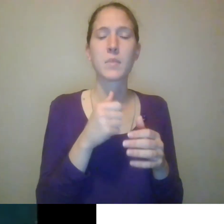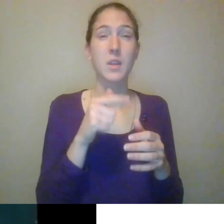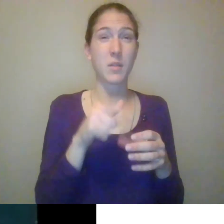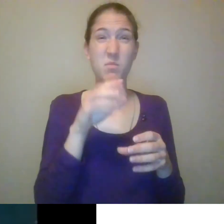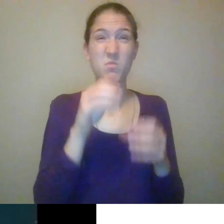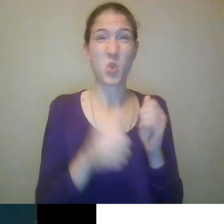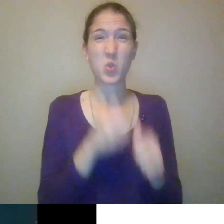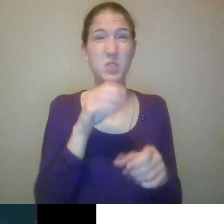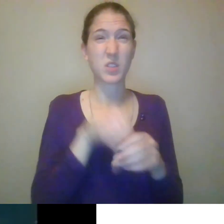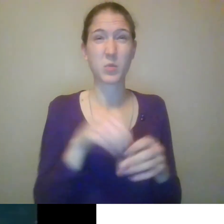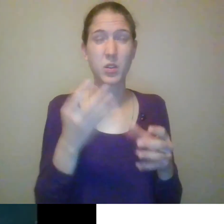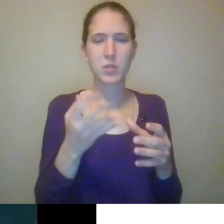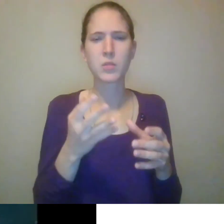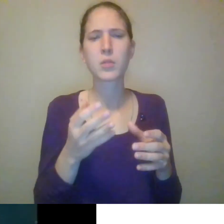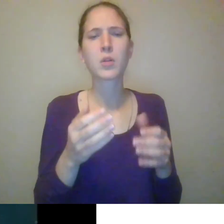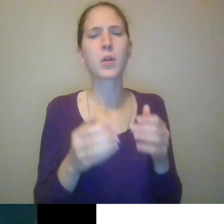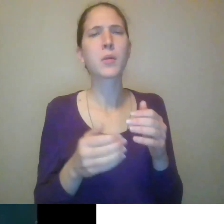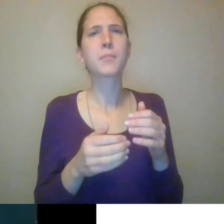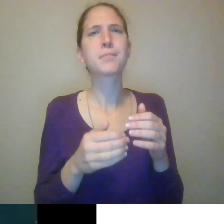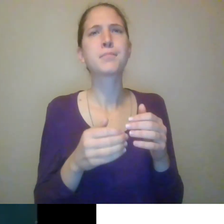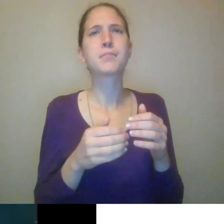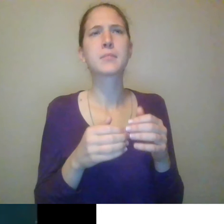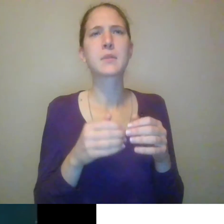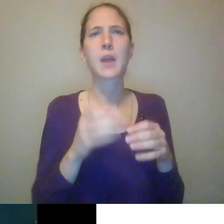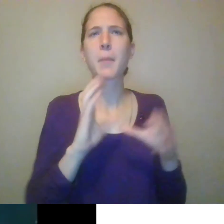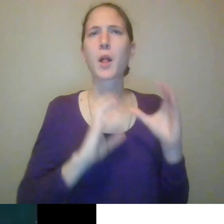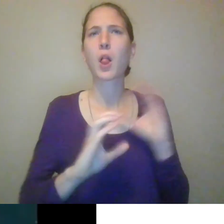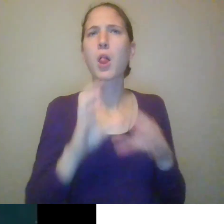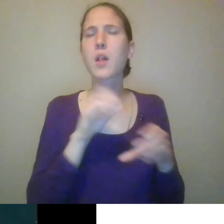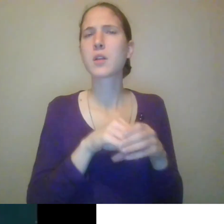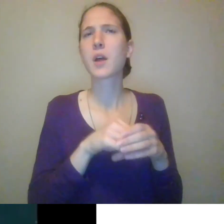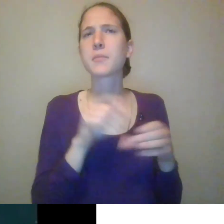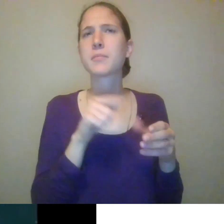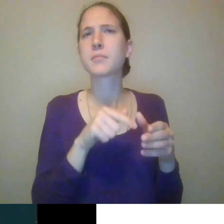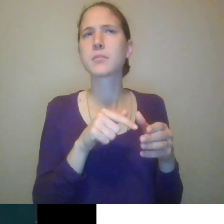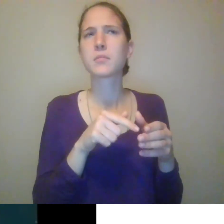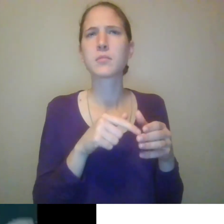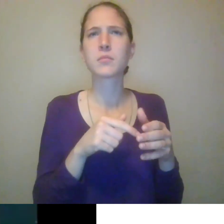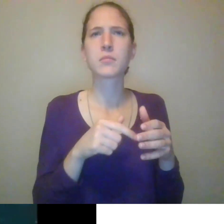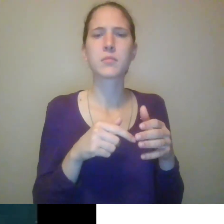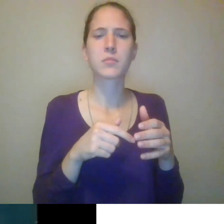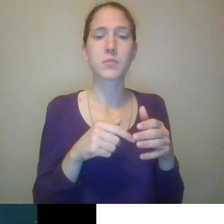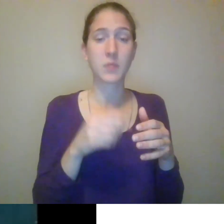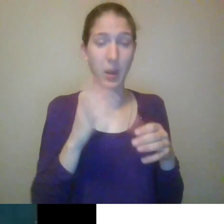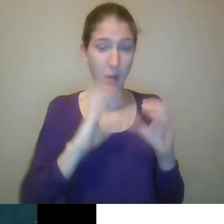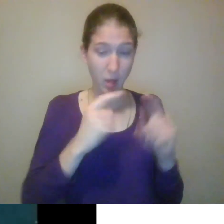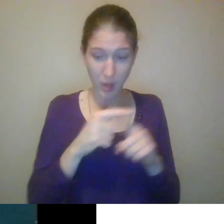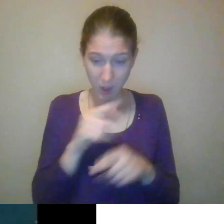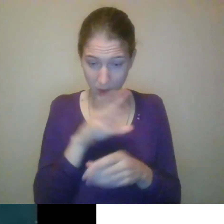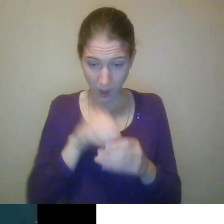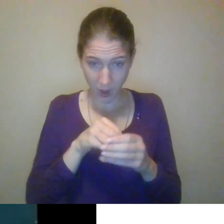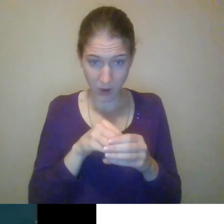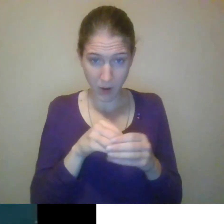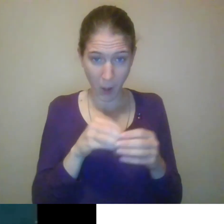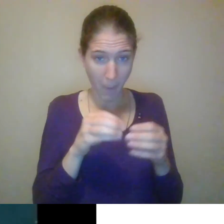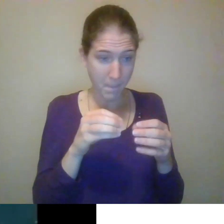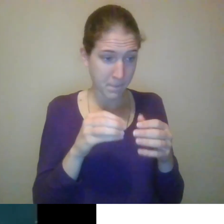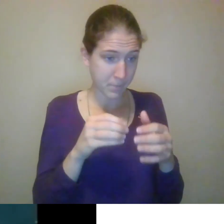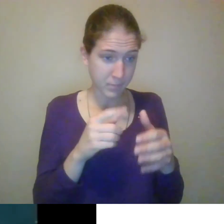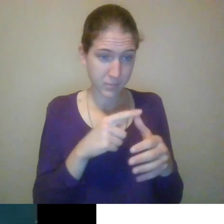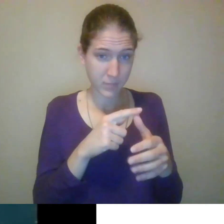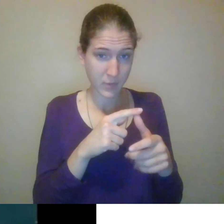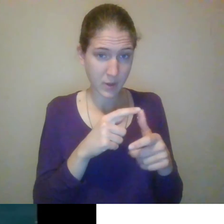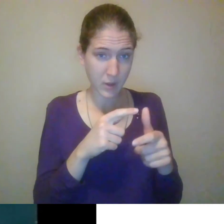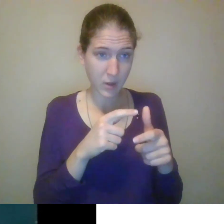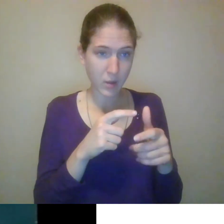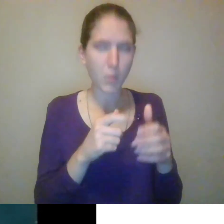egg? No, what's the main chemical protoplasm? What's the main chemical? Jenny?